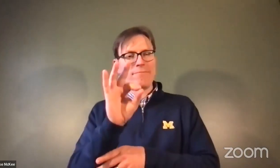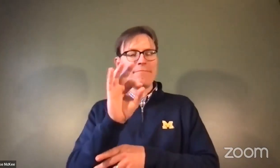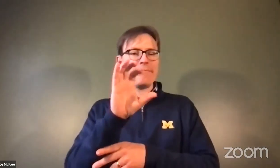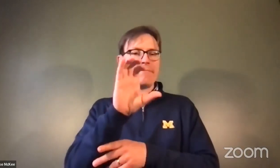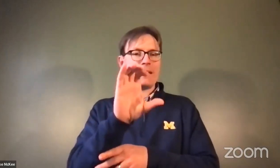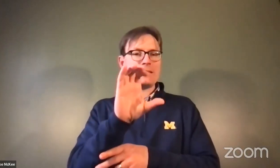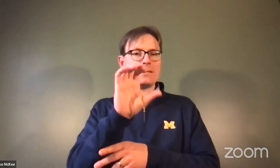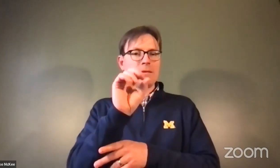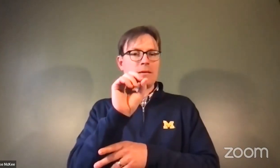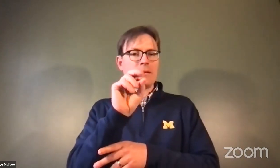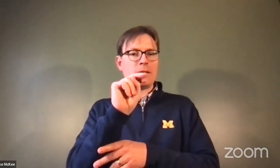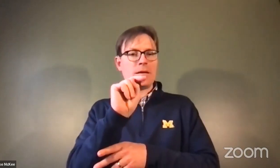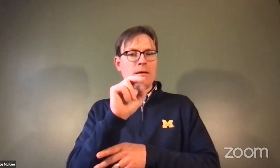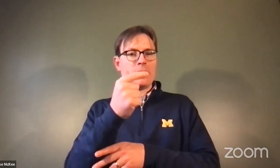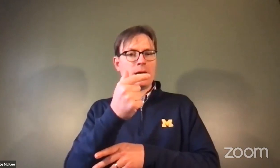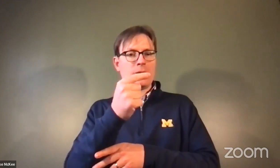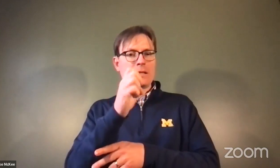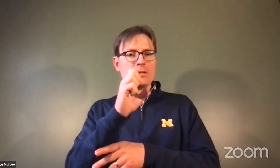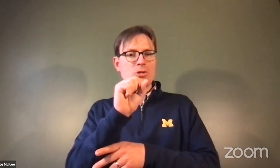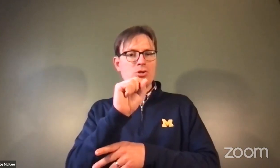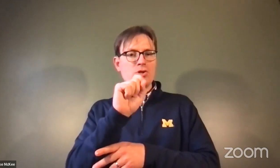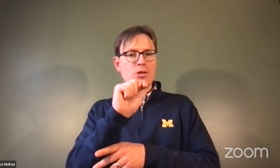The medical terminology is CHF,